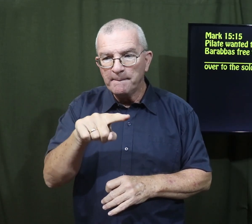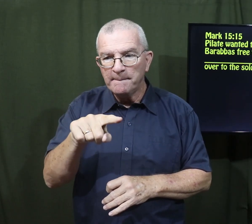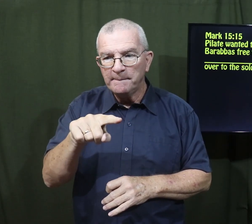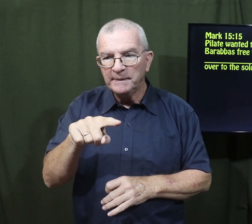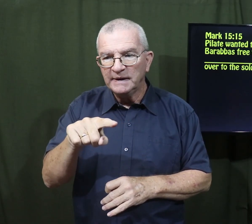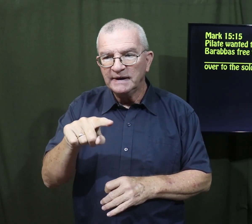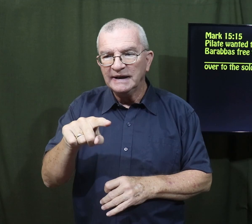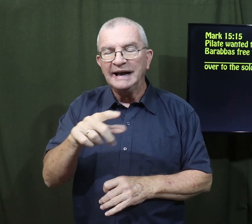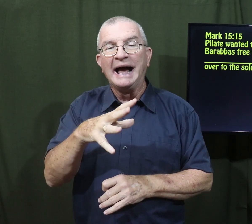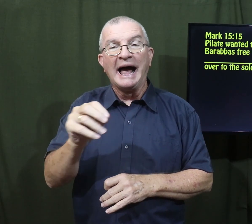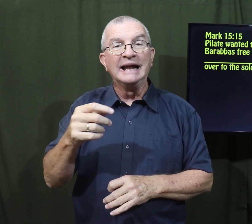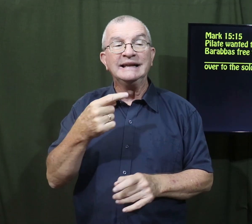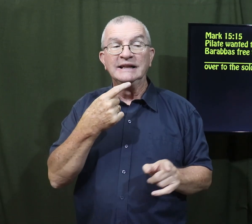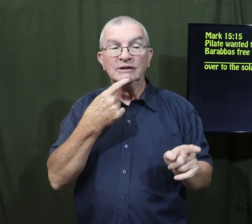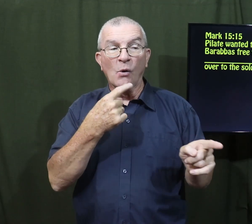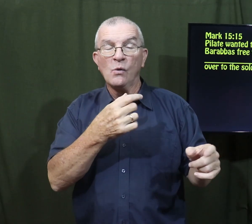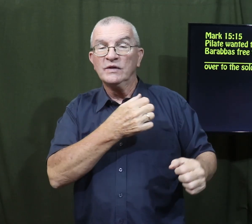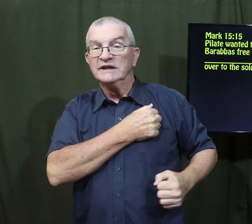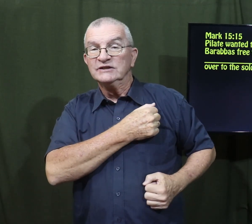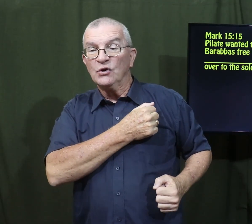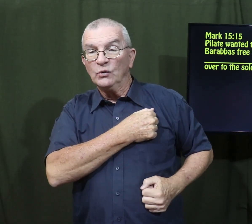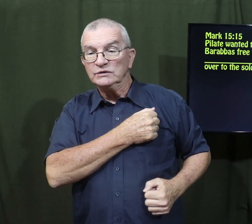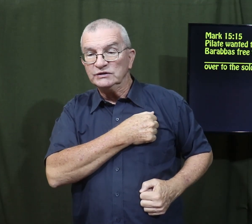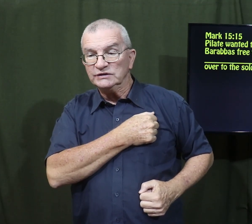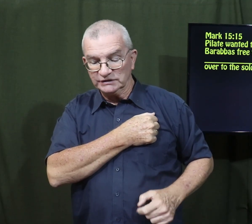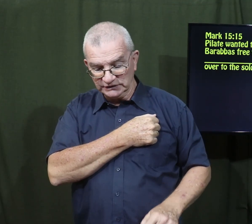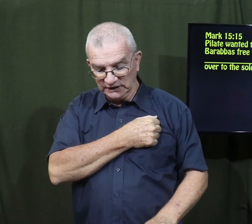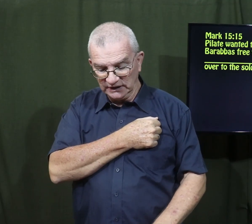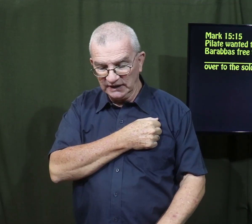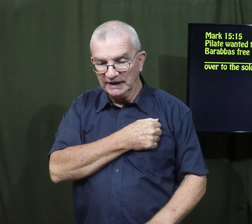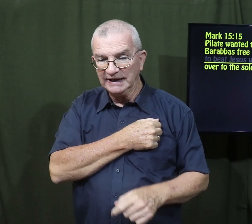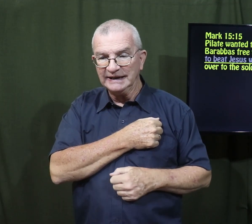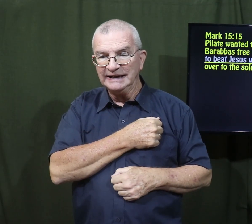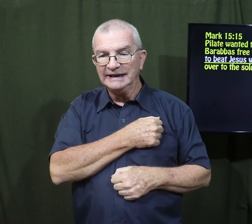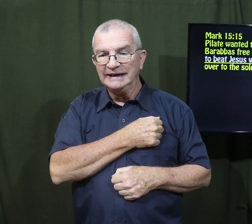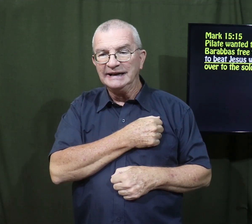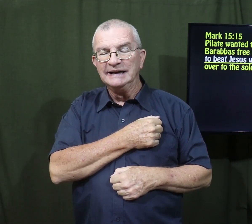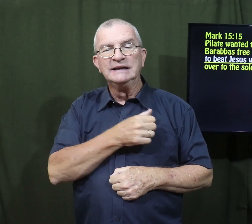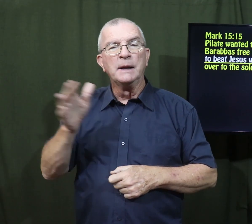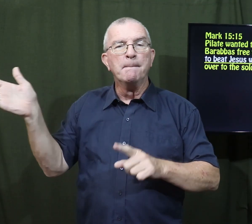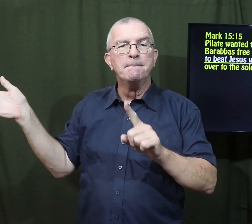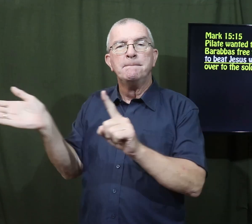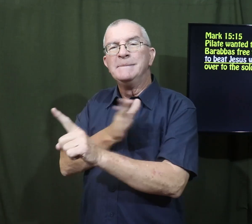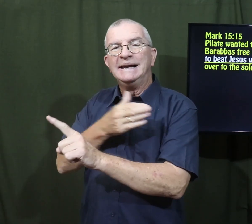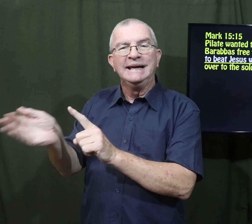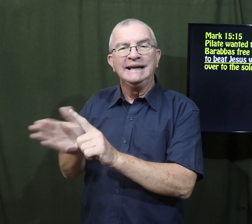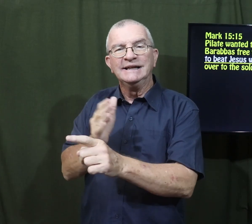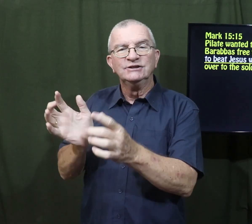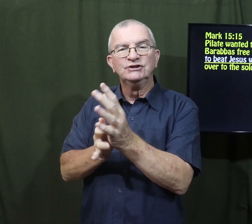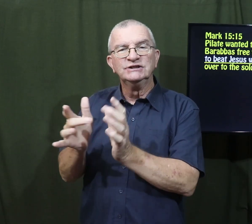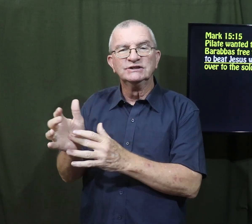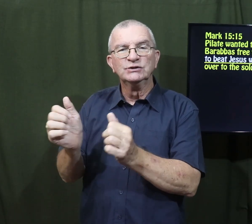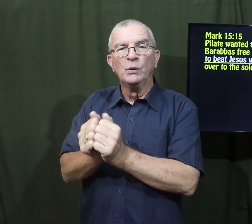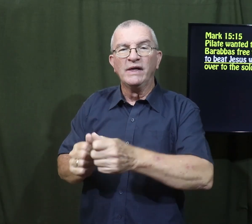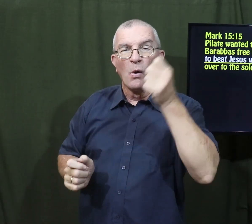free for them, and he told the soldiers to beat Jesus with